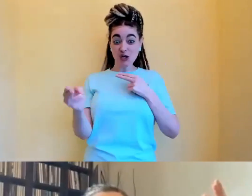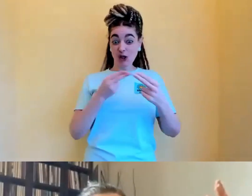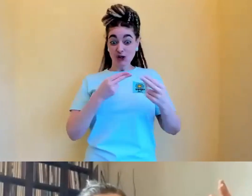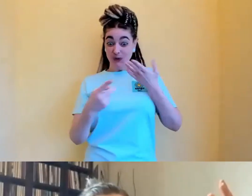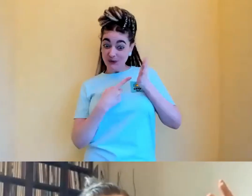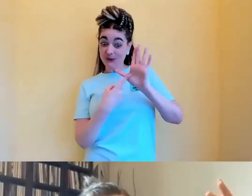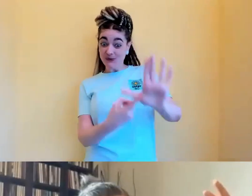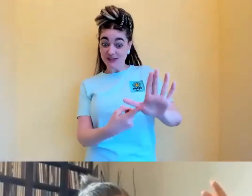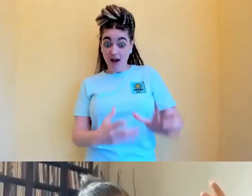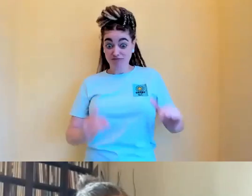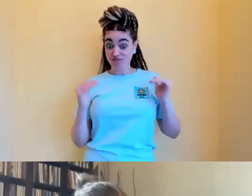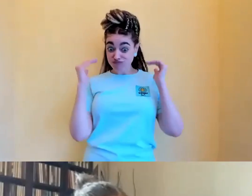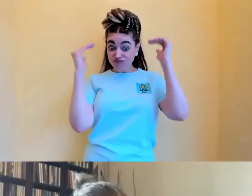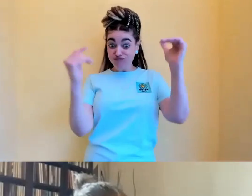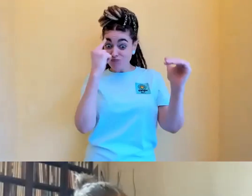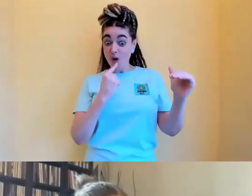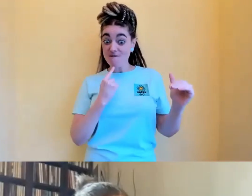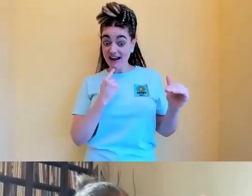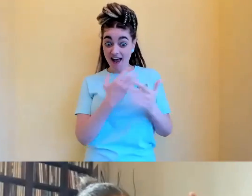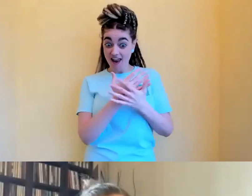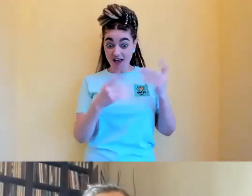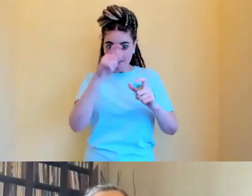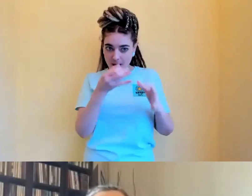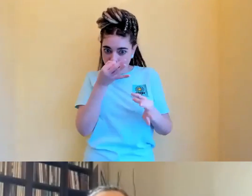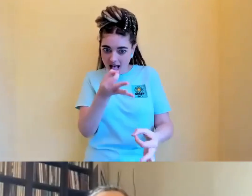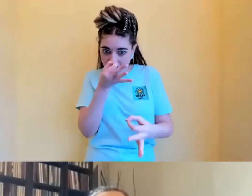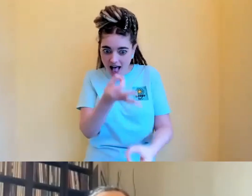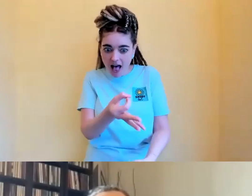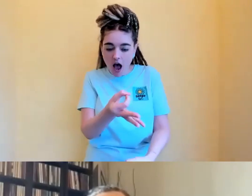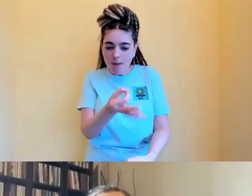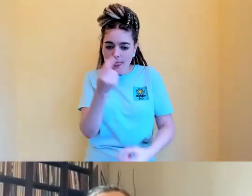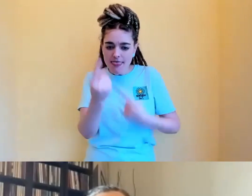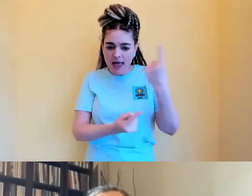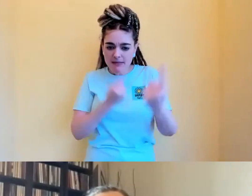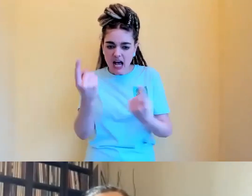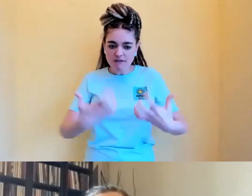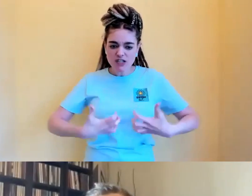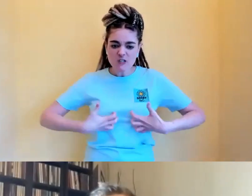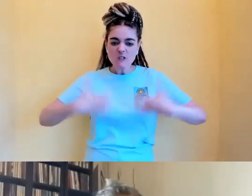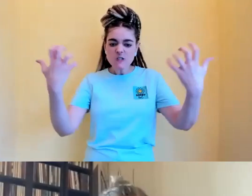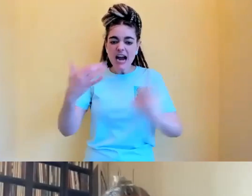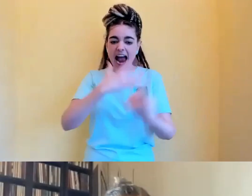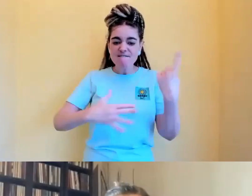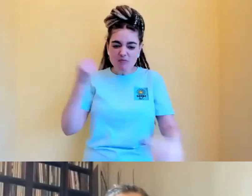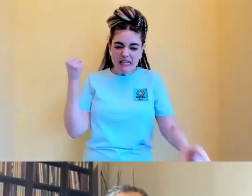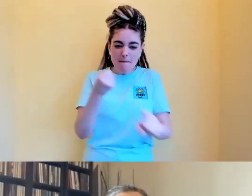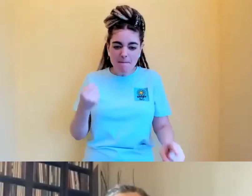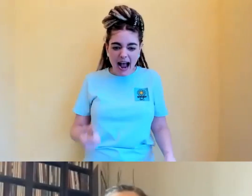really huge profile, and it attracted all these people who were furiously angry with the environmental impact of the